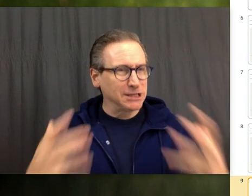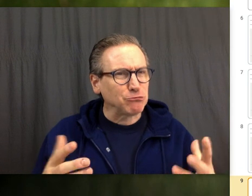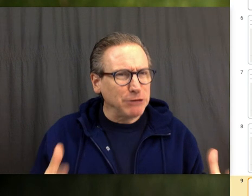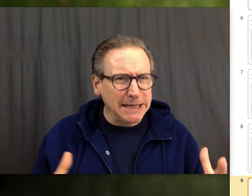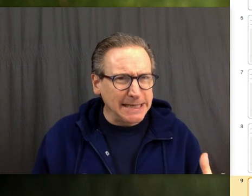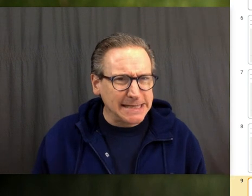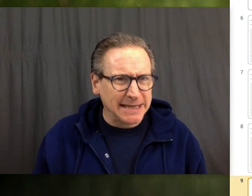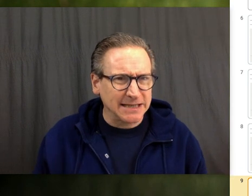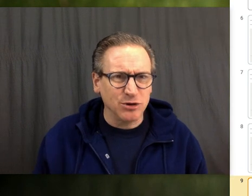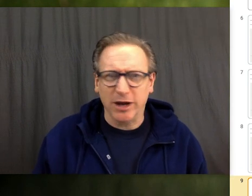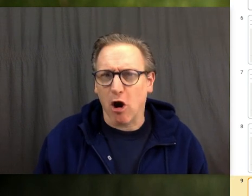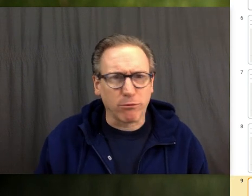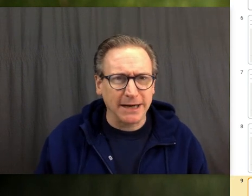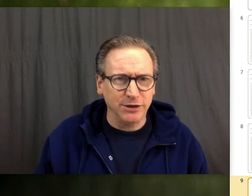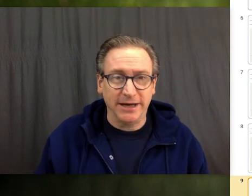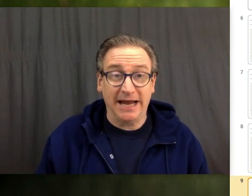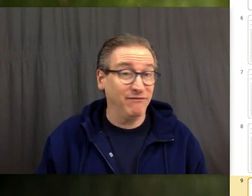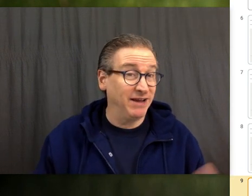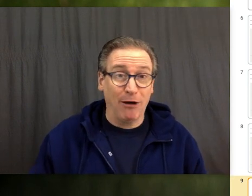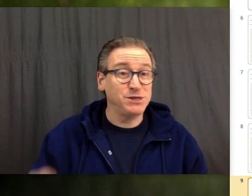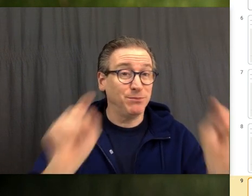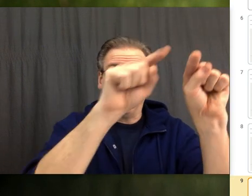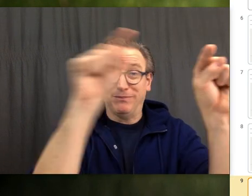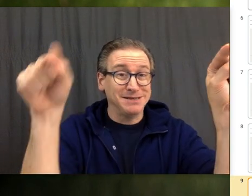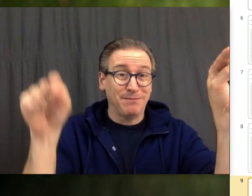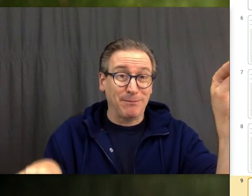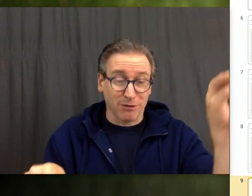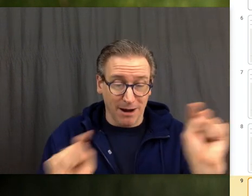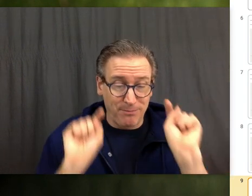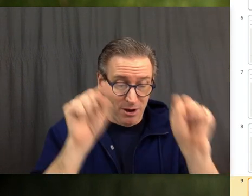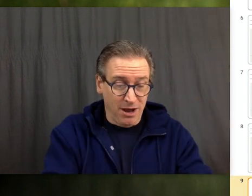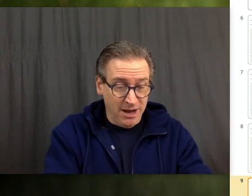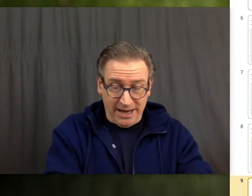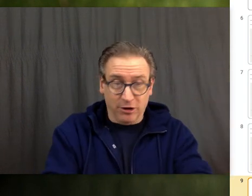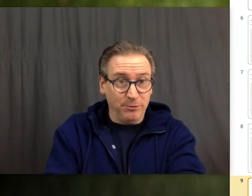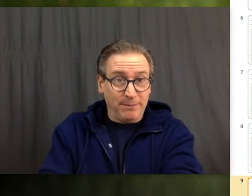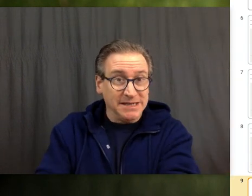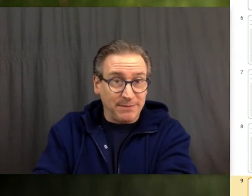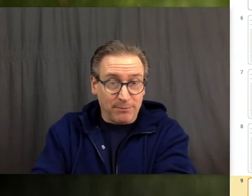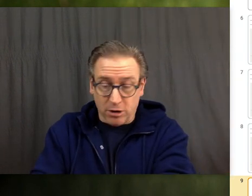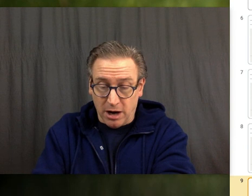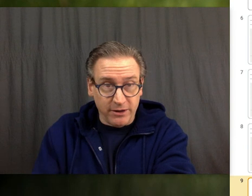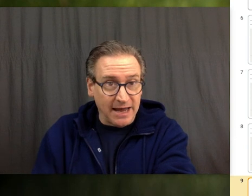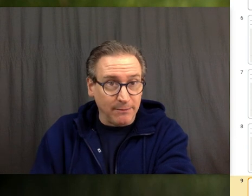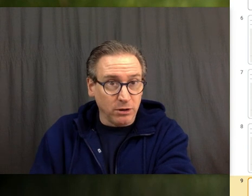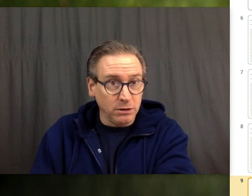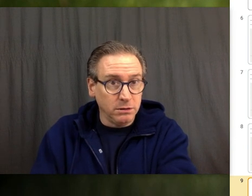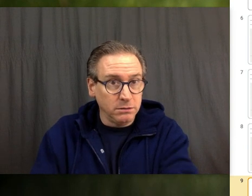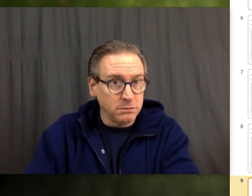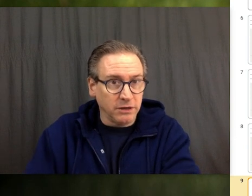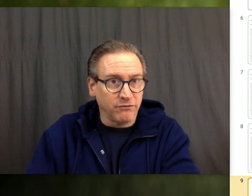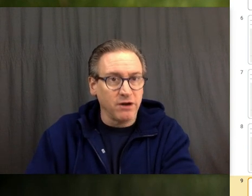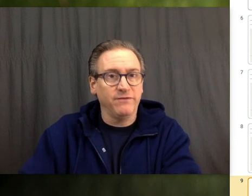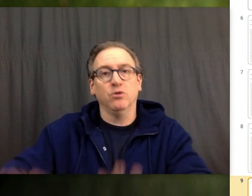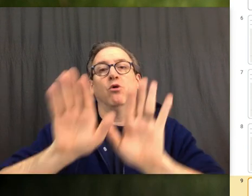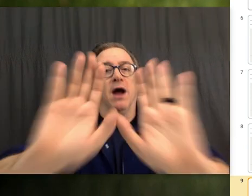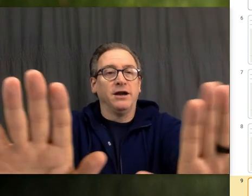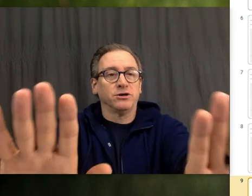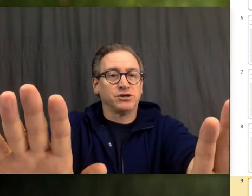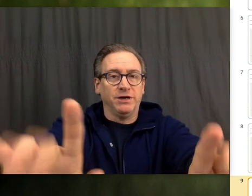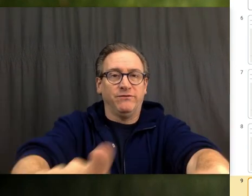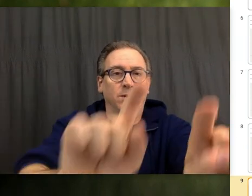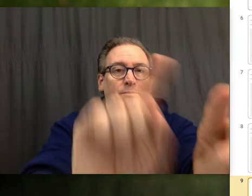it's a really easy thing to do. We already do it. If it helps to put the piece of paper up, it could be a piece of paper on the table in front of you or